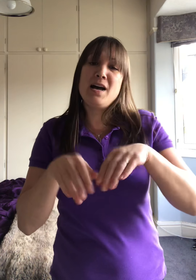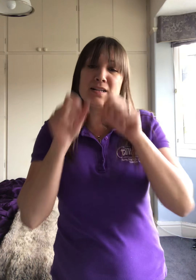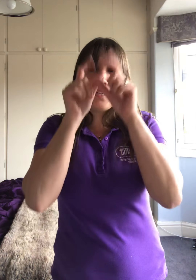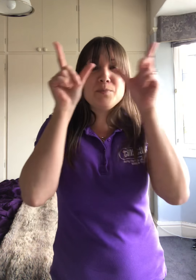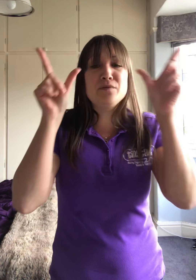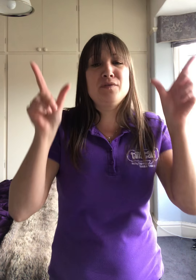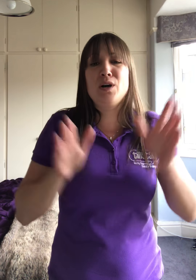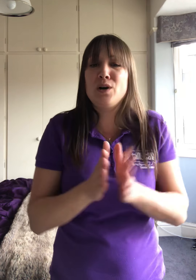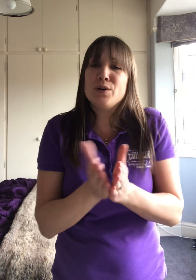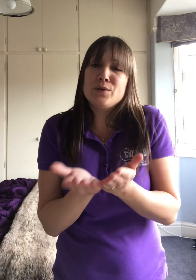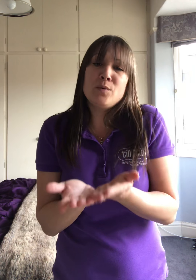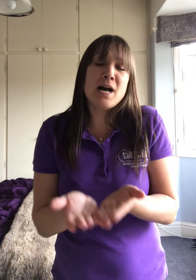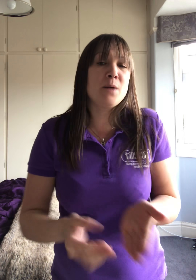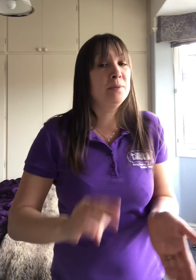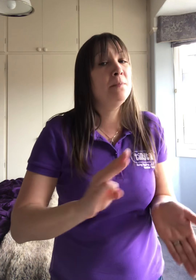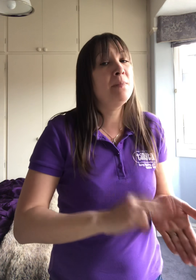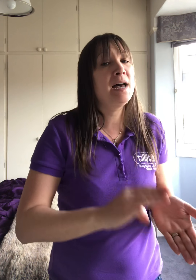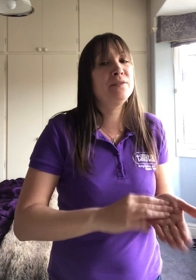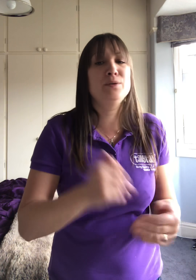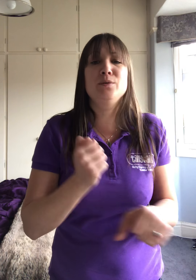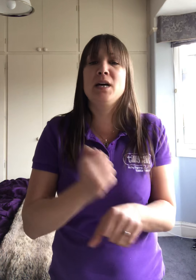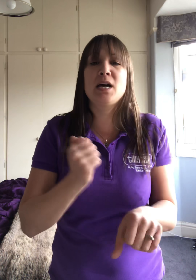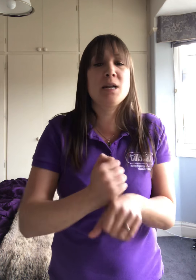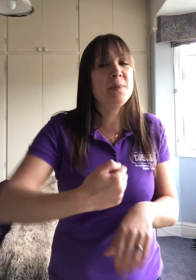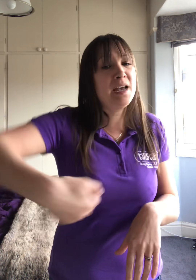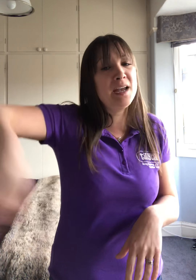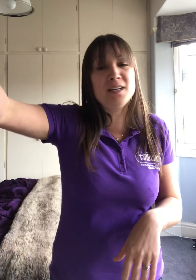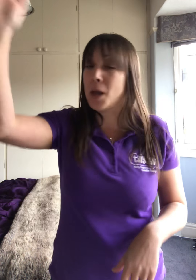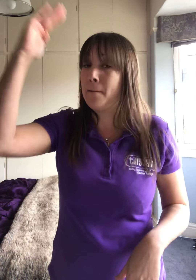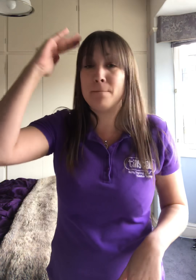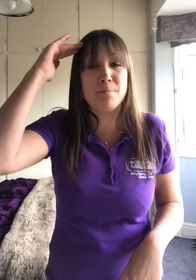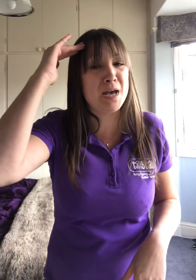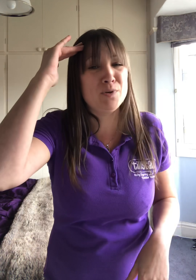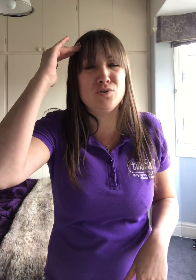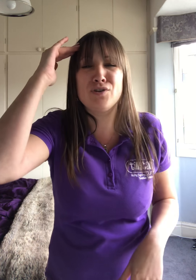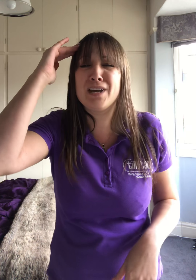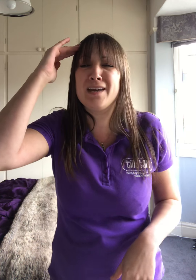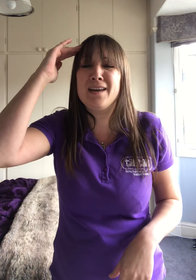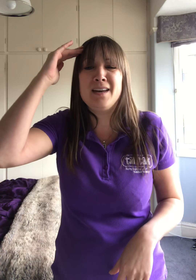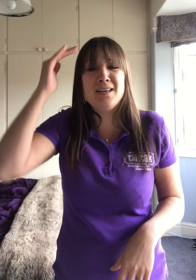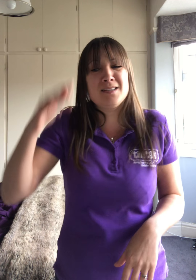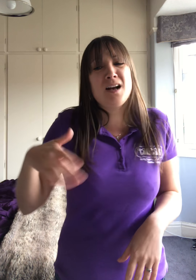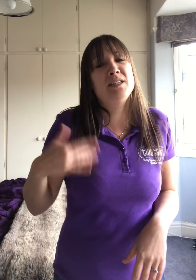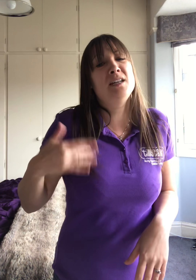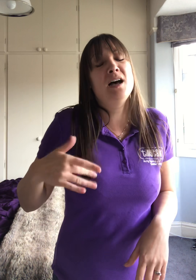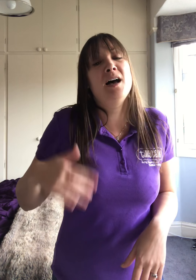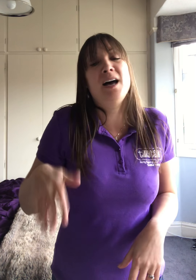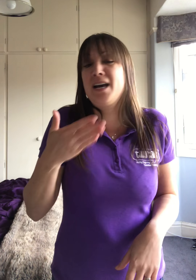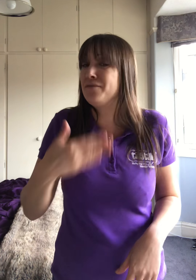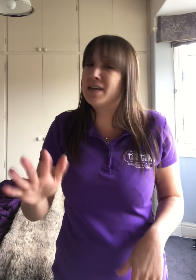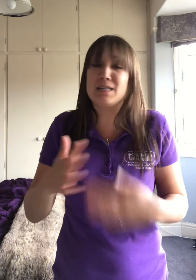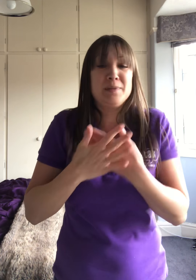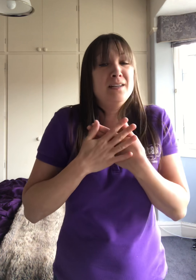Packed up the photo album Matthew had made, memories of a life that's been